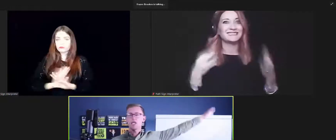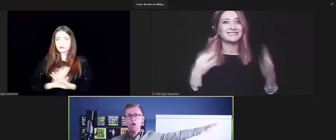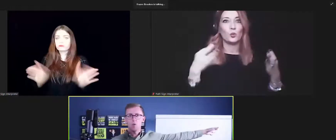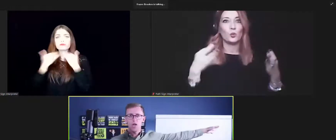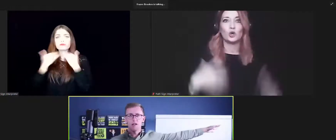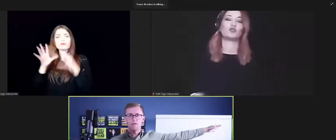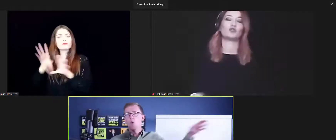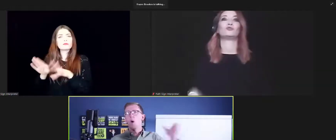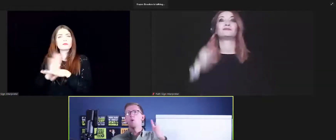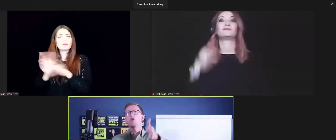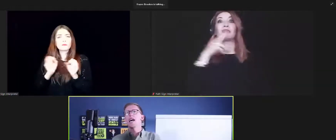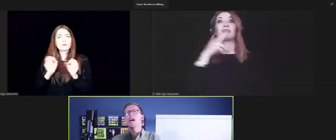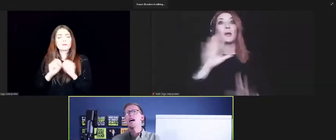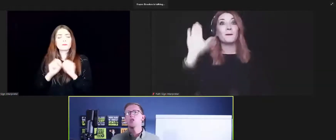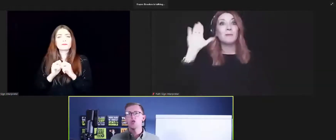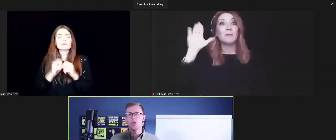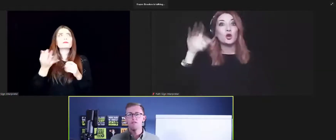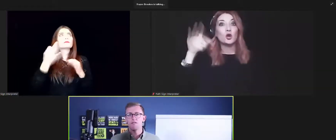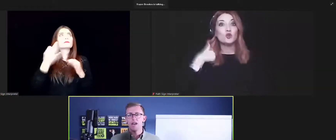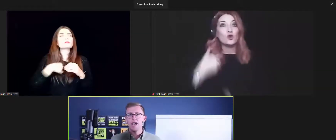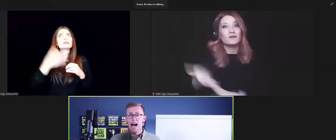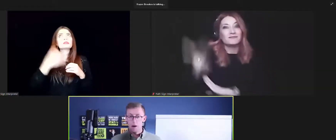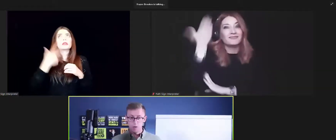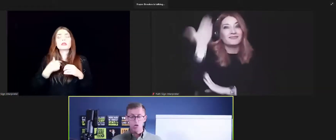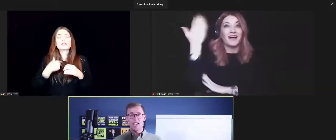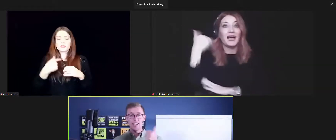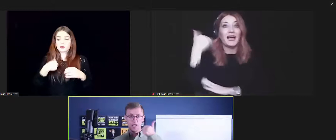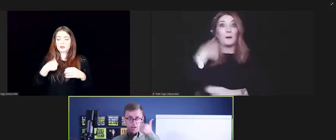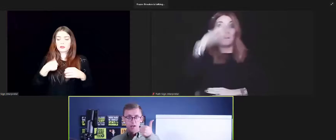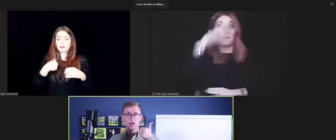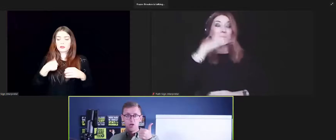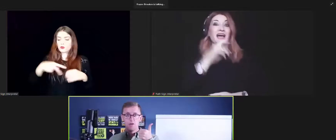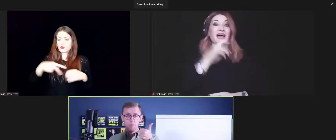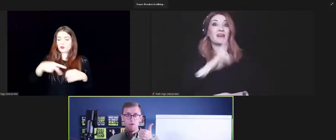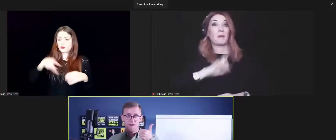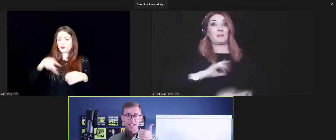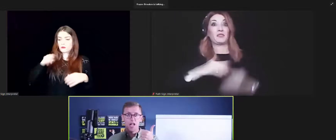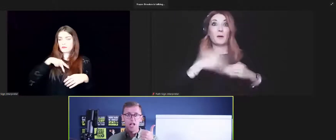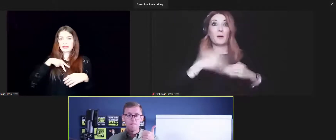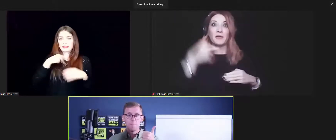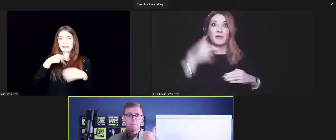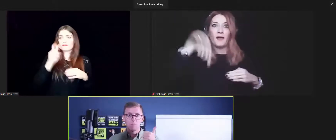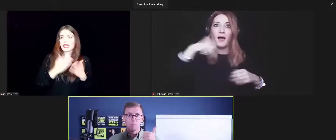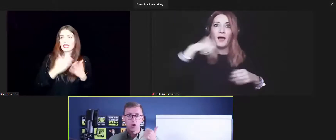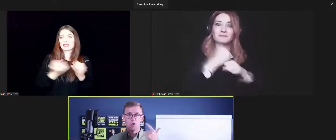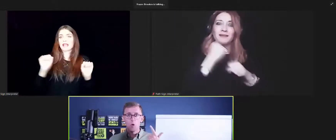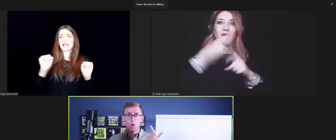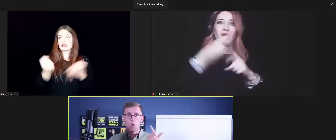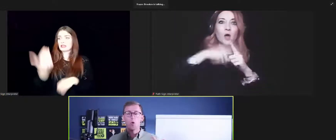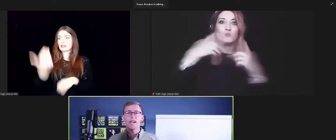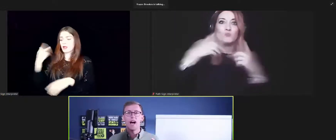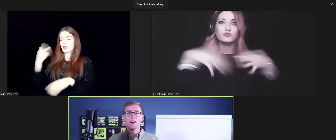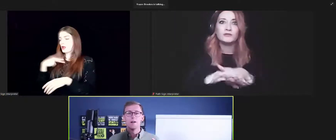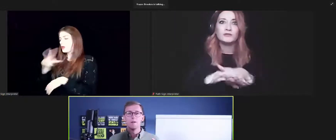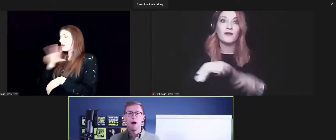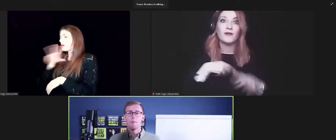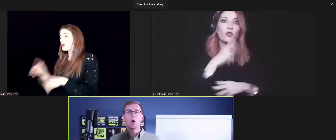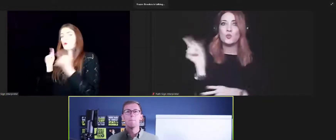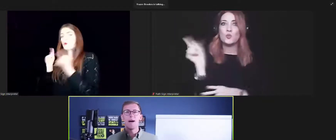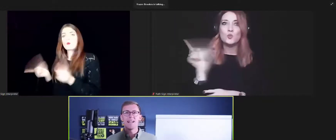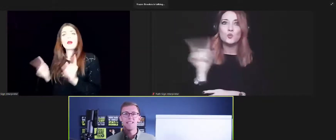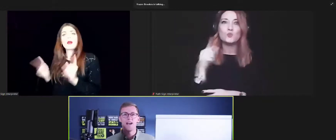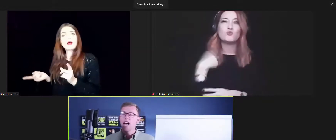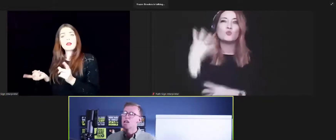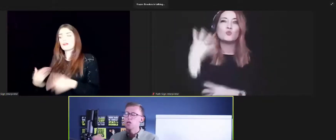ago self, what would you tell yourself? I would say, move faster, grow quicker, and become